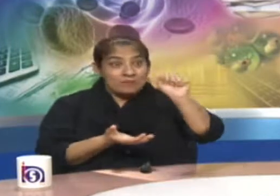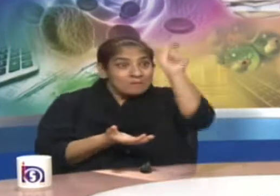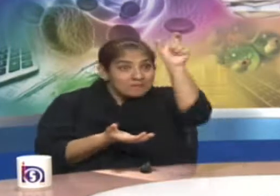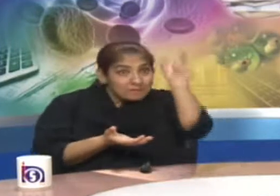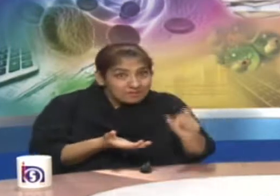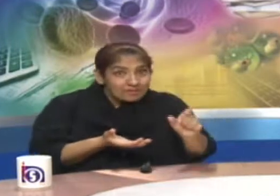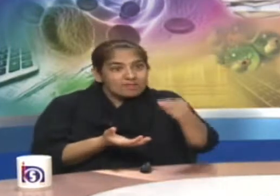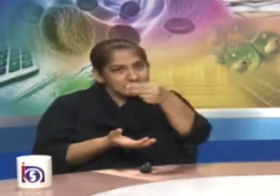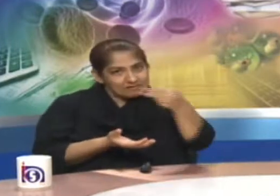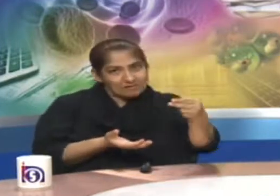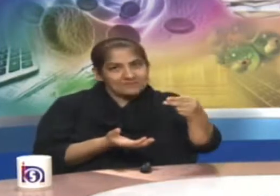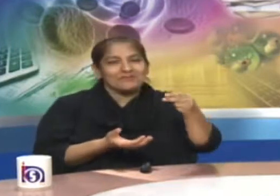Investor.